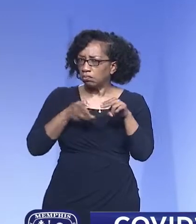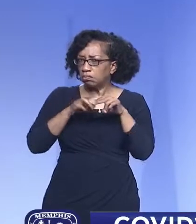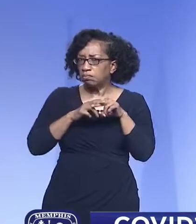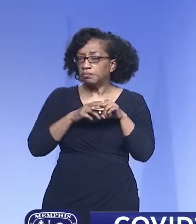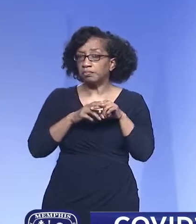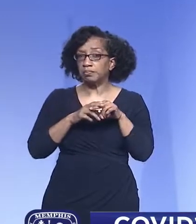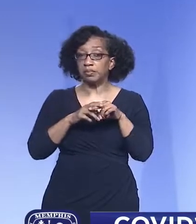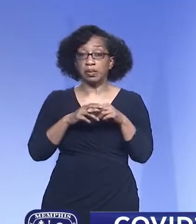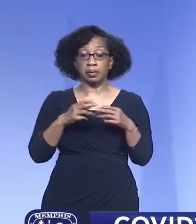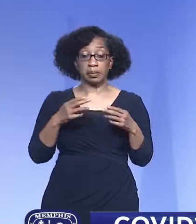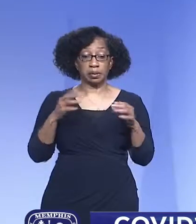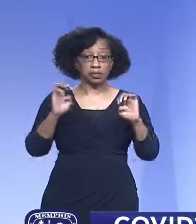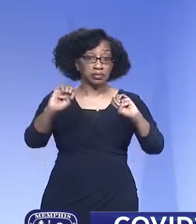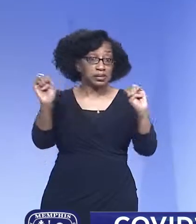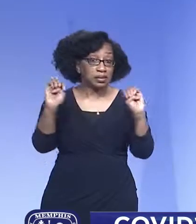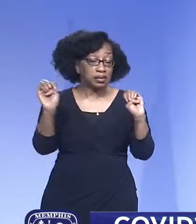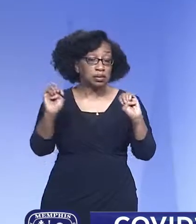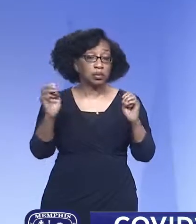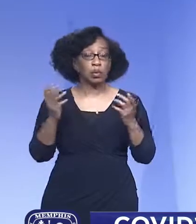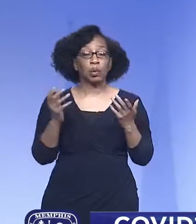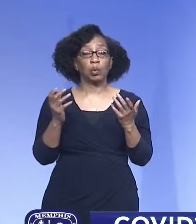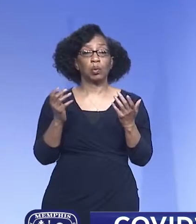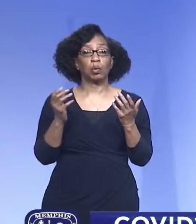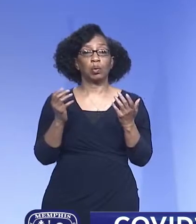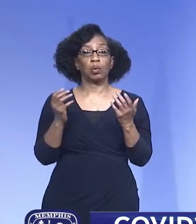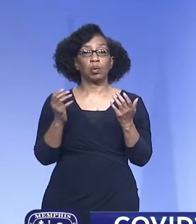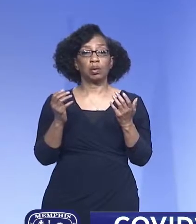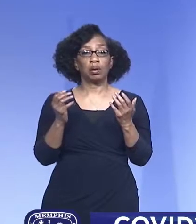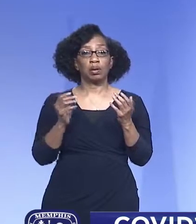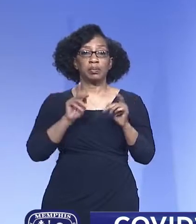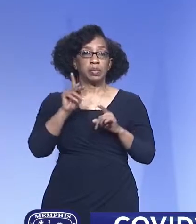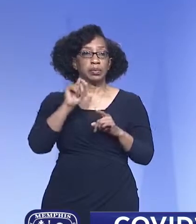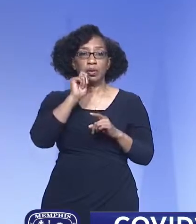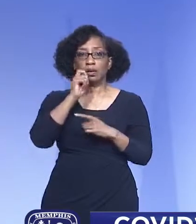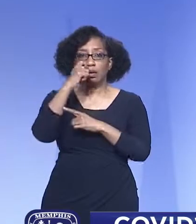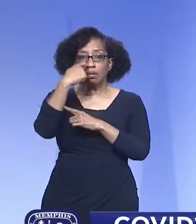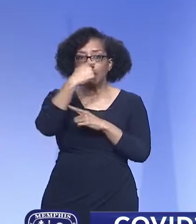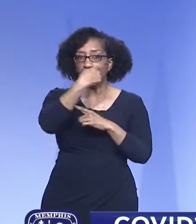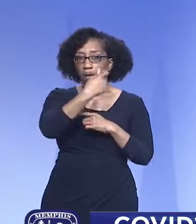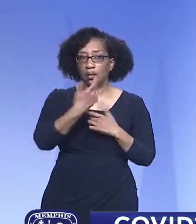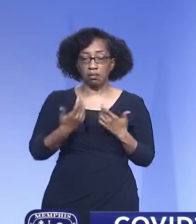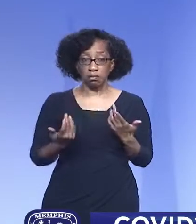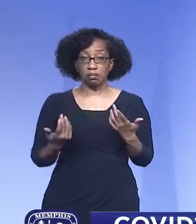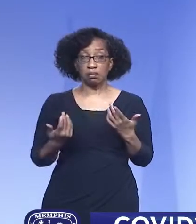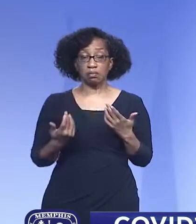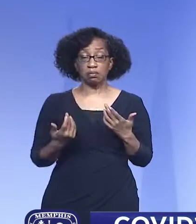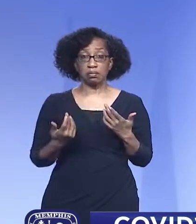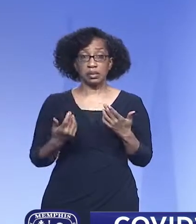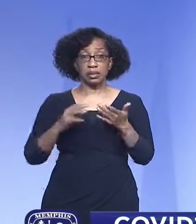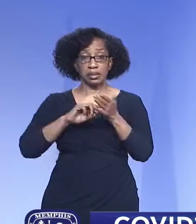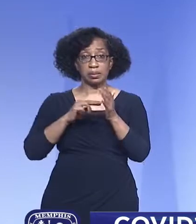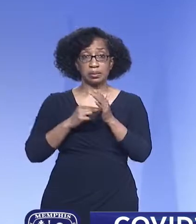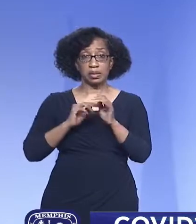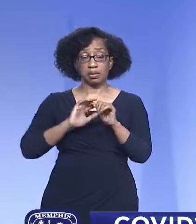increase? Do you think it's Easter, or are less people getting tested, making the positivity rate a little